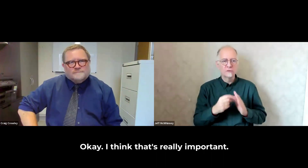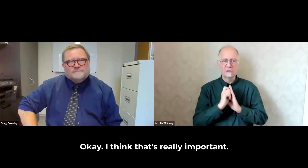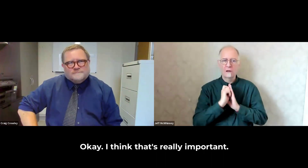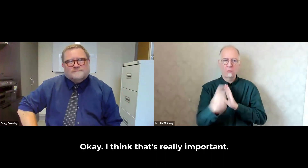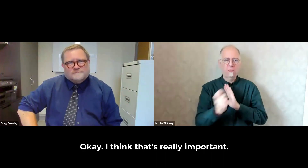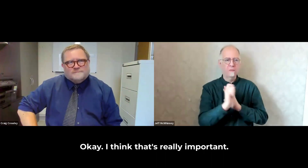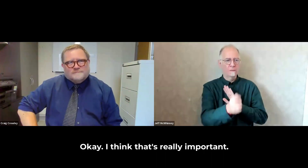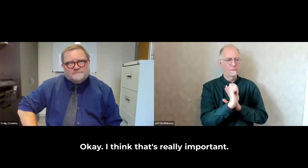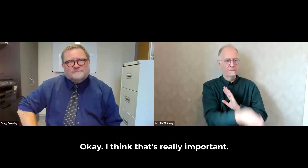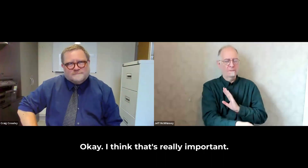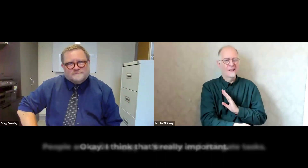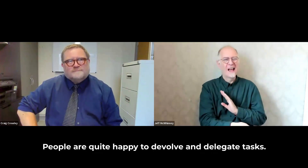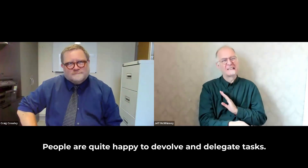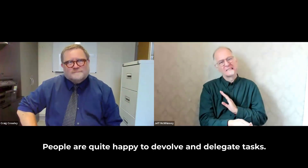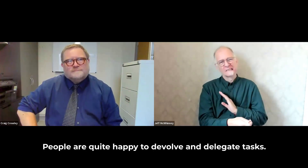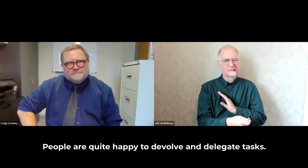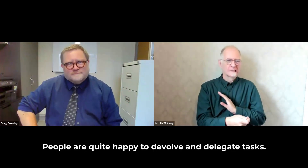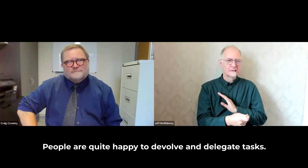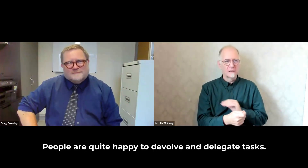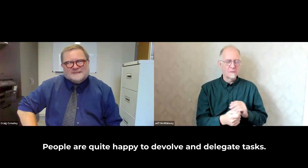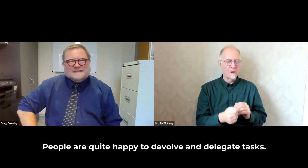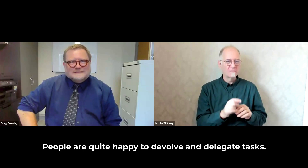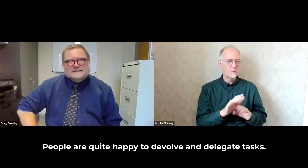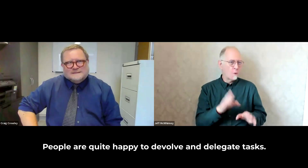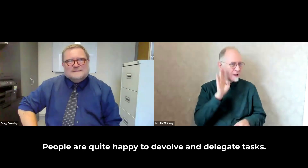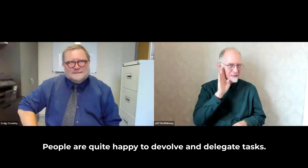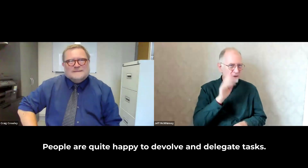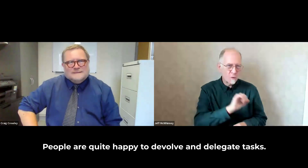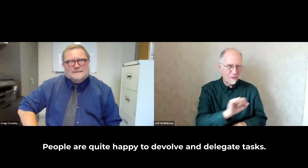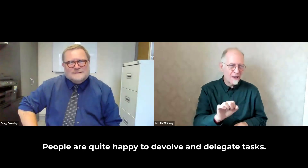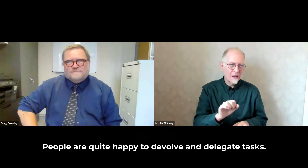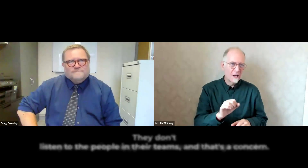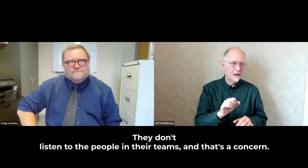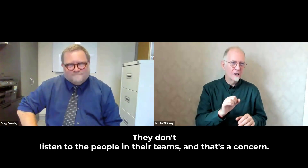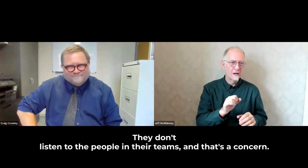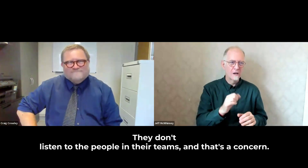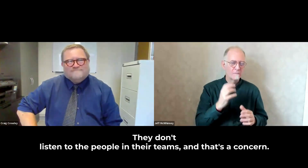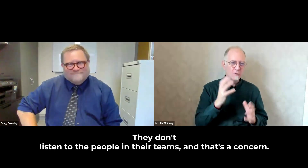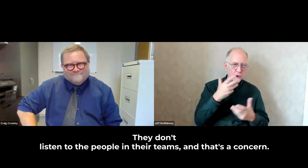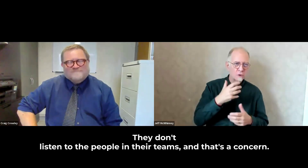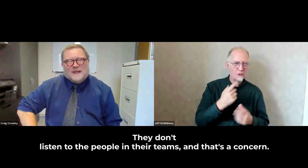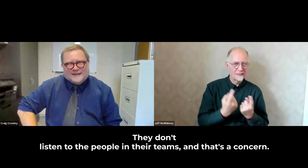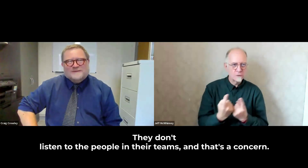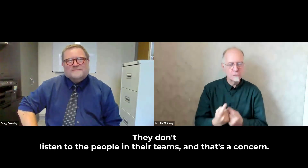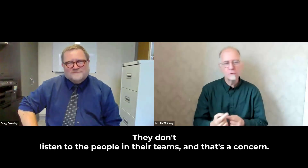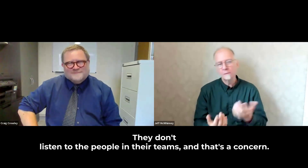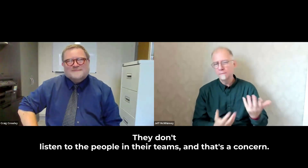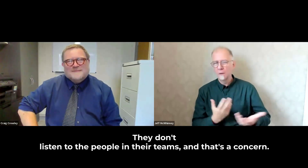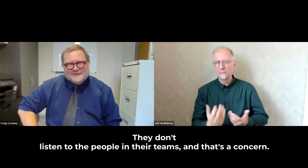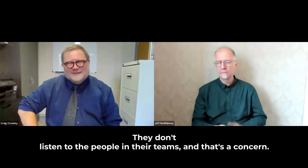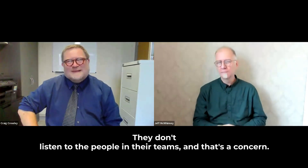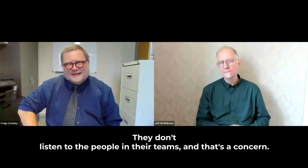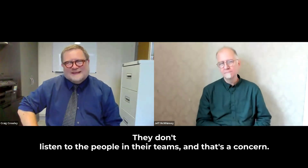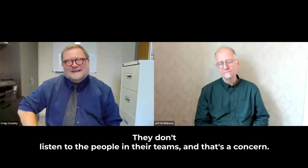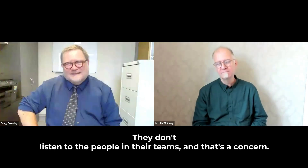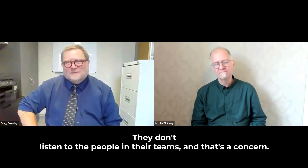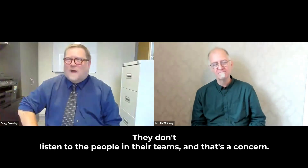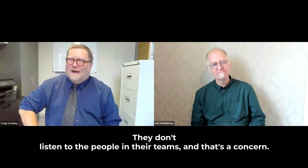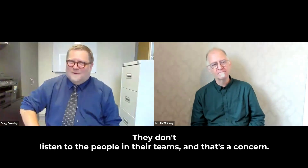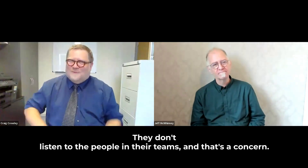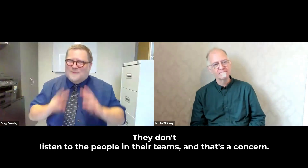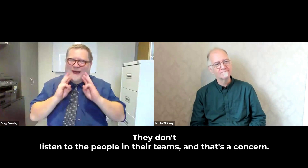You know, I think that's really, really important. People are quite happy to devolve and delegate tasks. They don't listen to the people in their